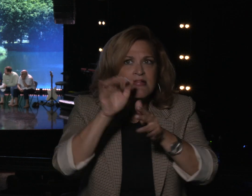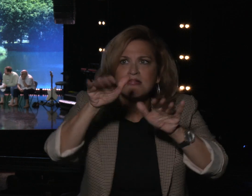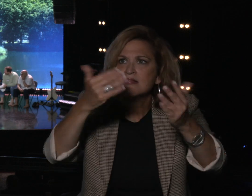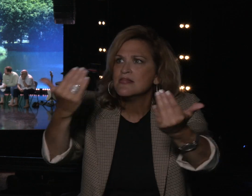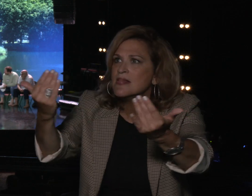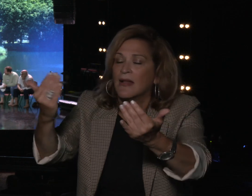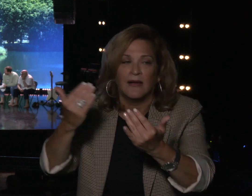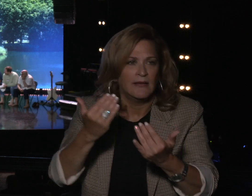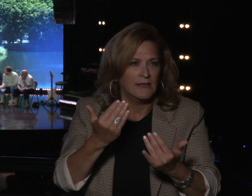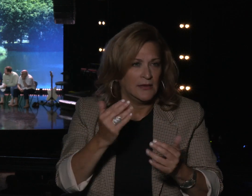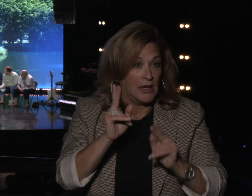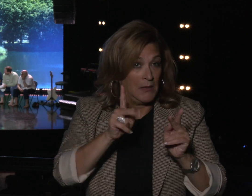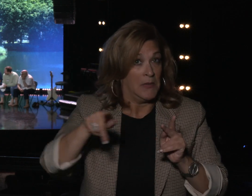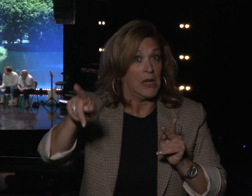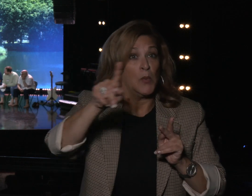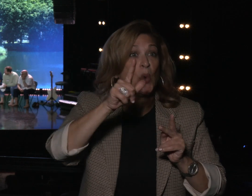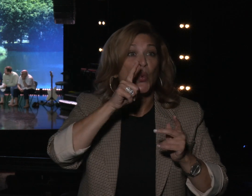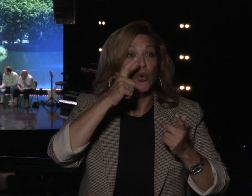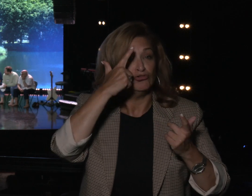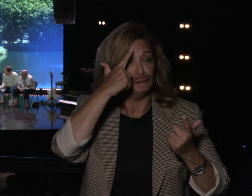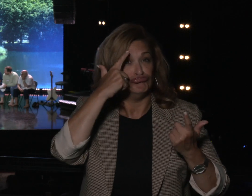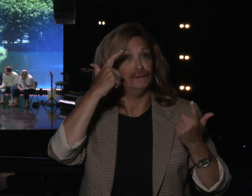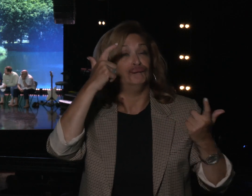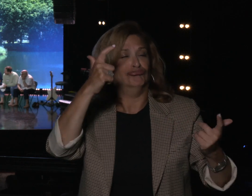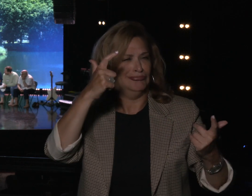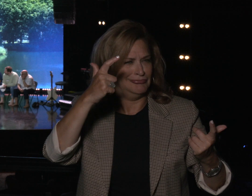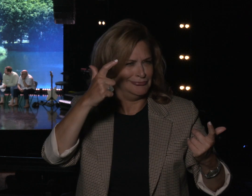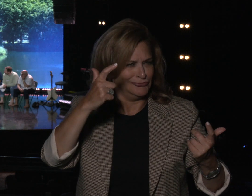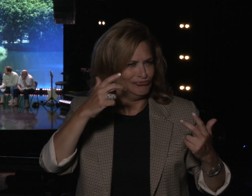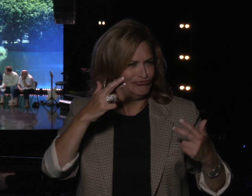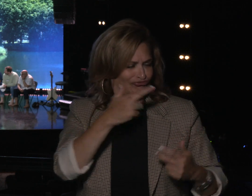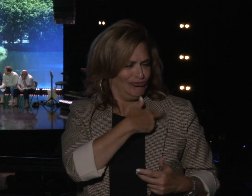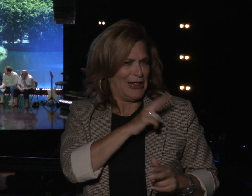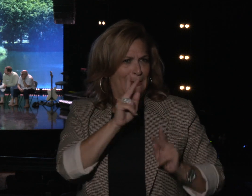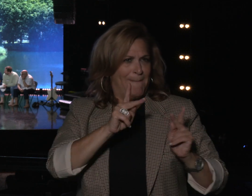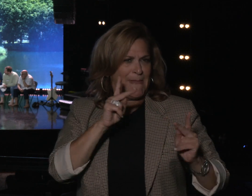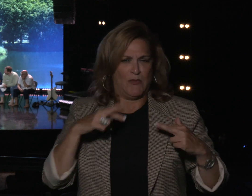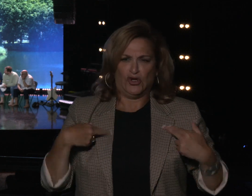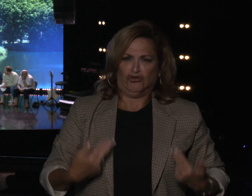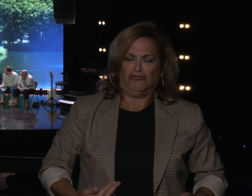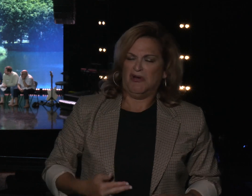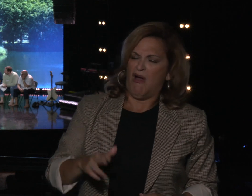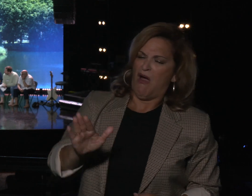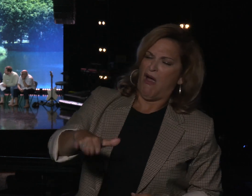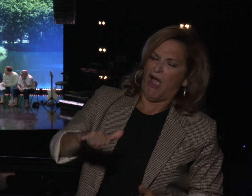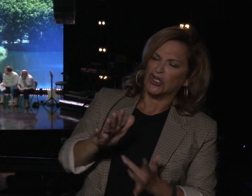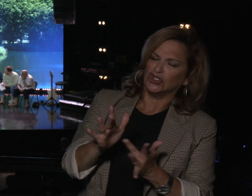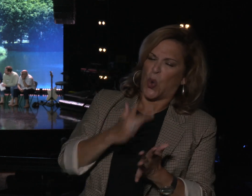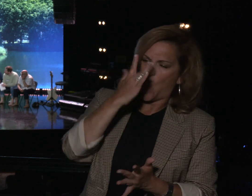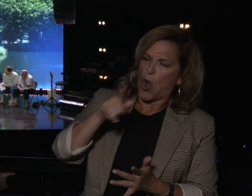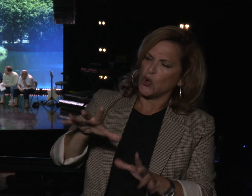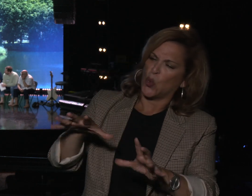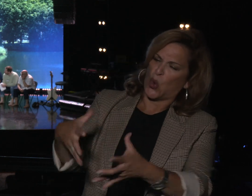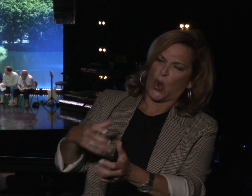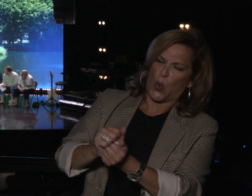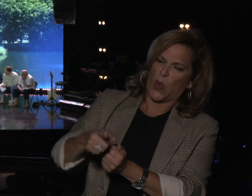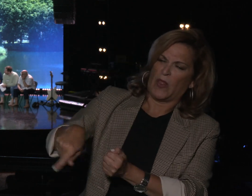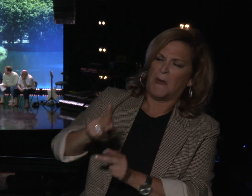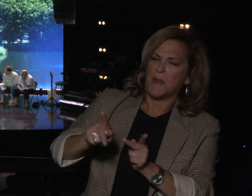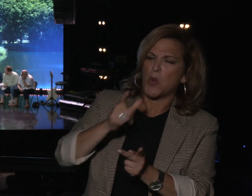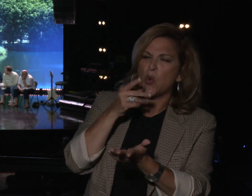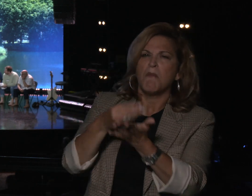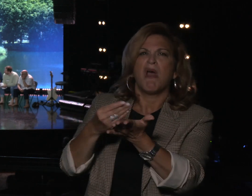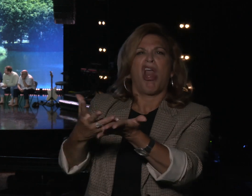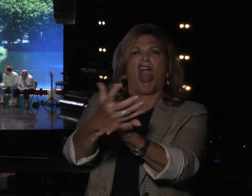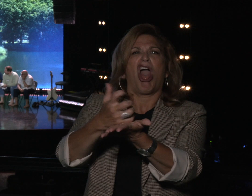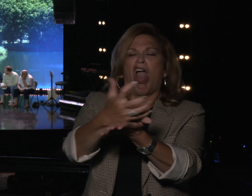like, ugh, how could you eat with sinners? Like those people, those are gross people. And as Jesus is walking, he sees Matthew in the tax